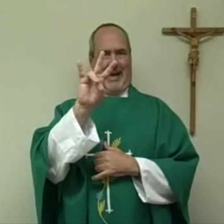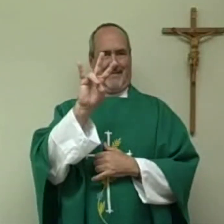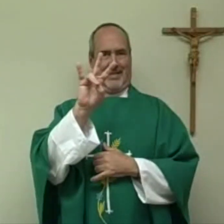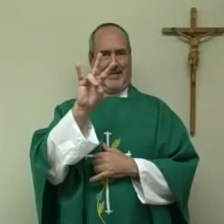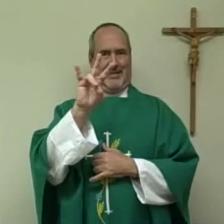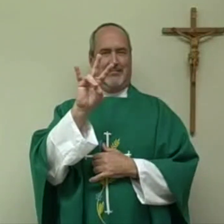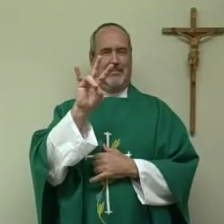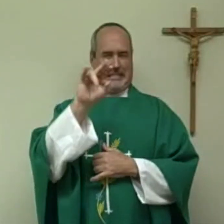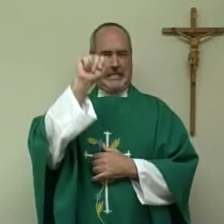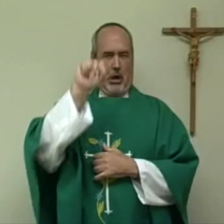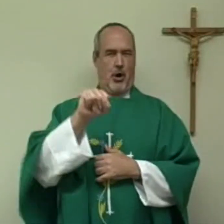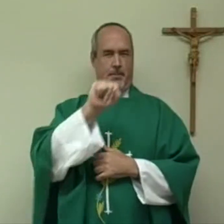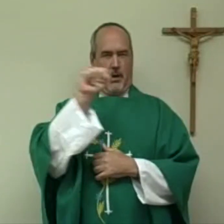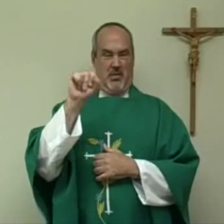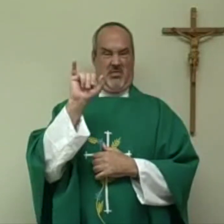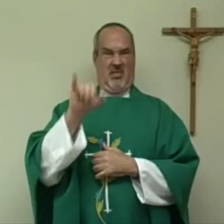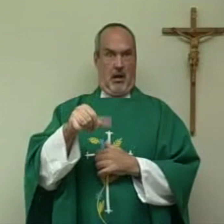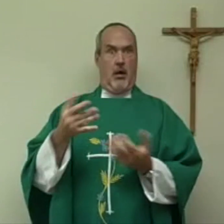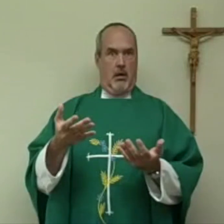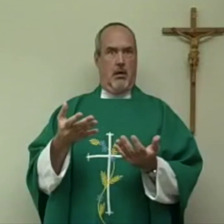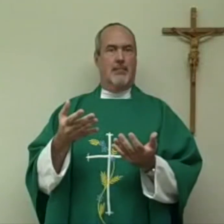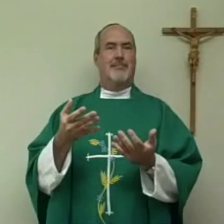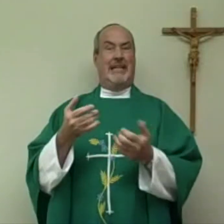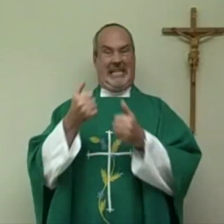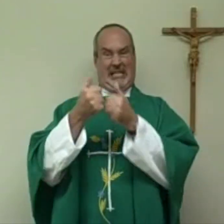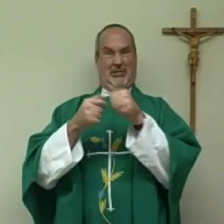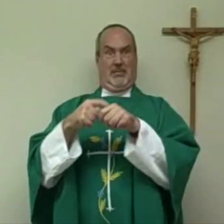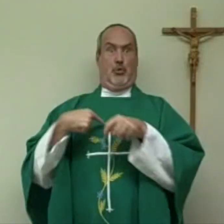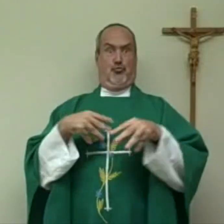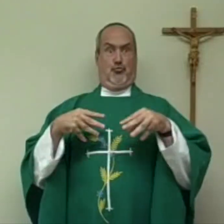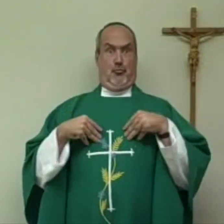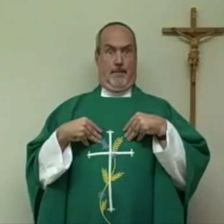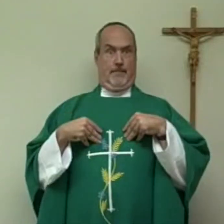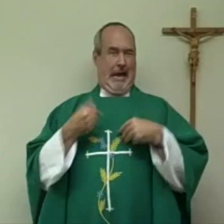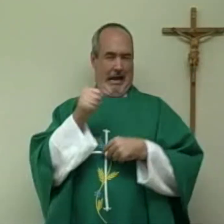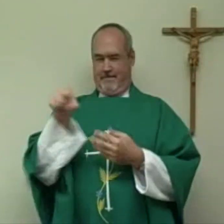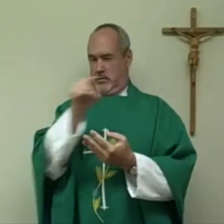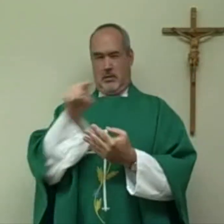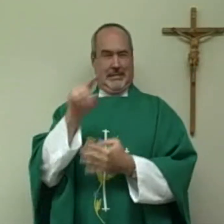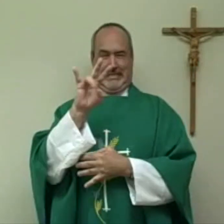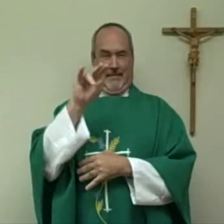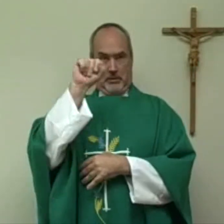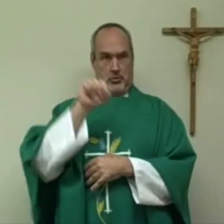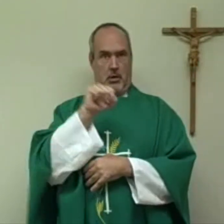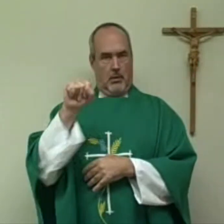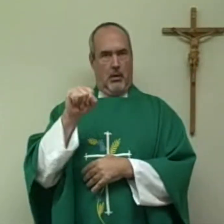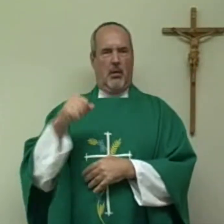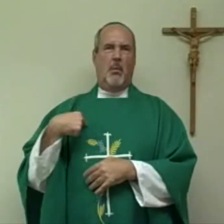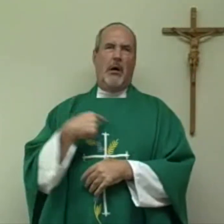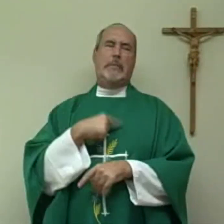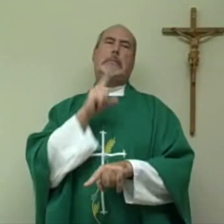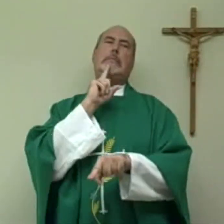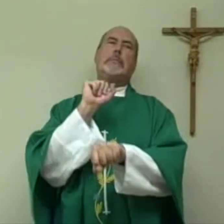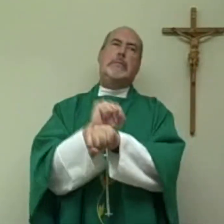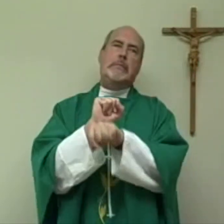church has 7 different sacraments. And each one, when you receive a